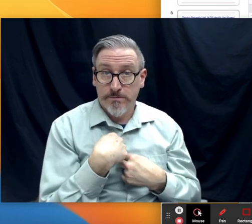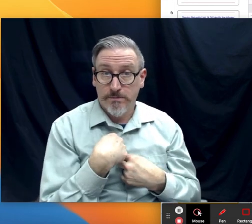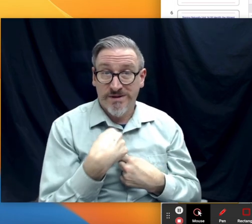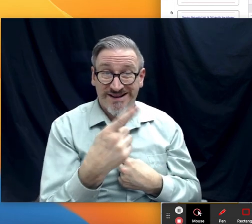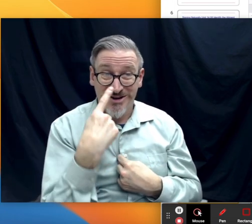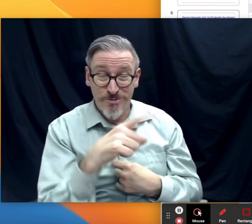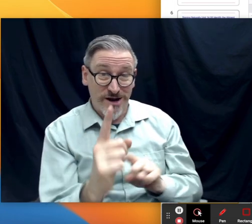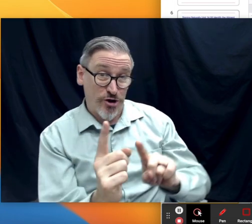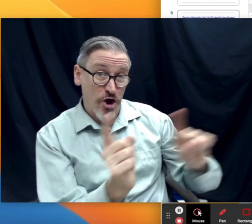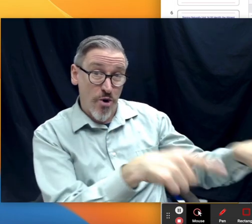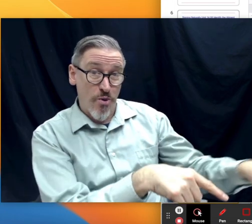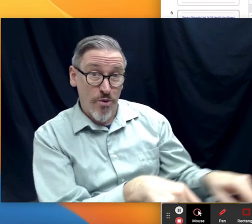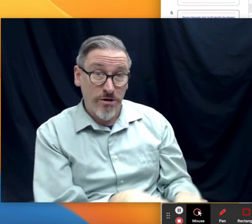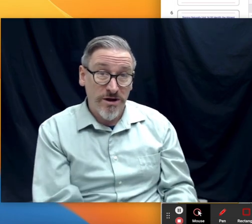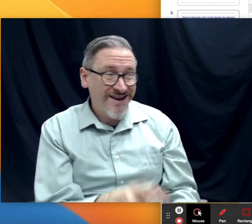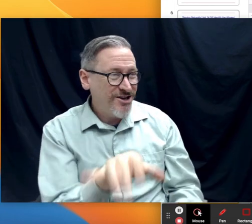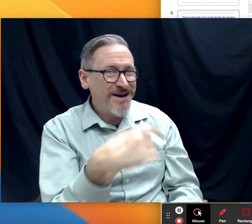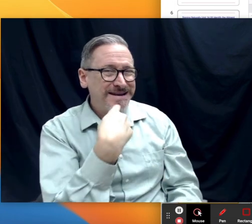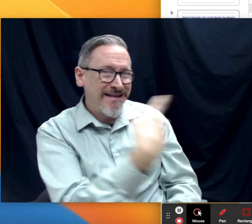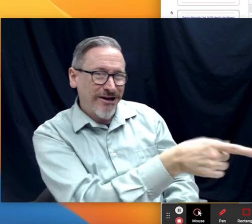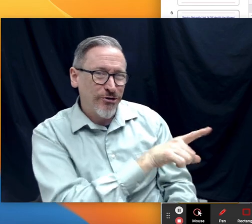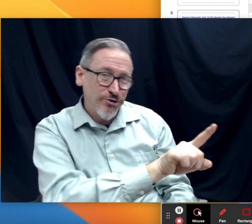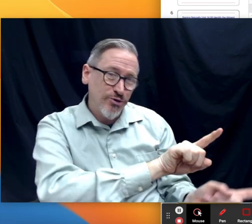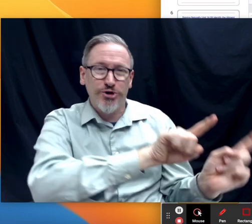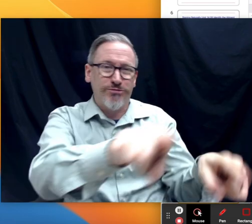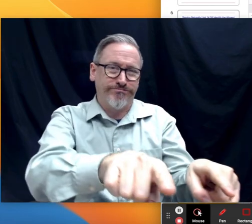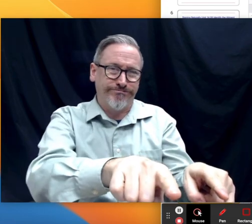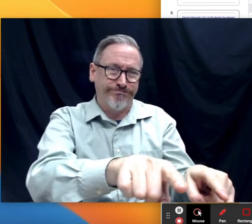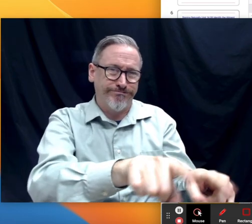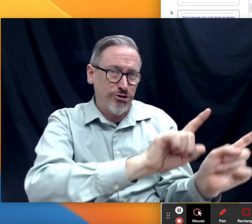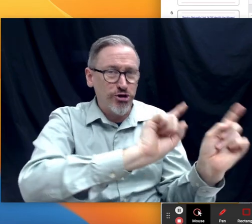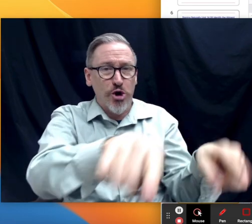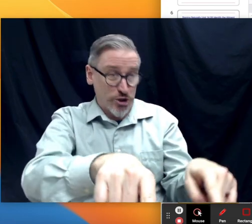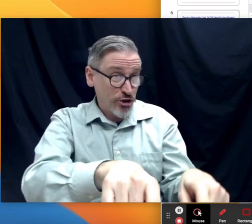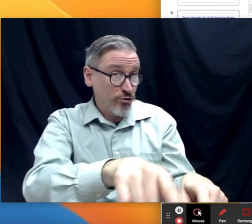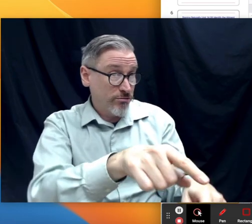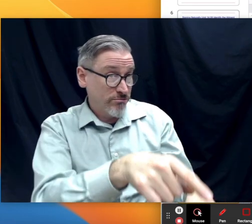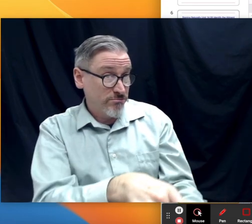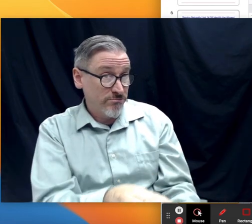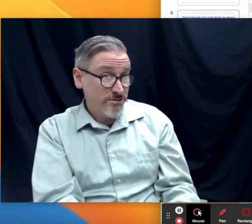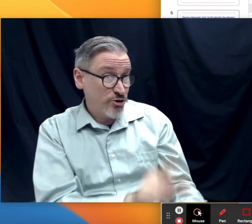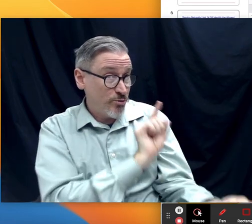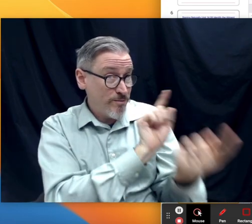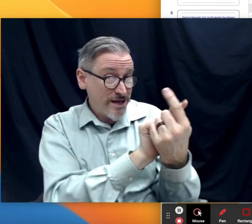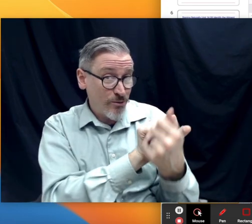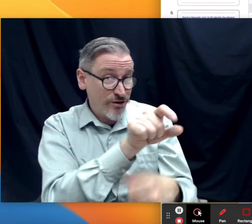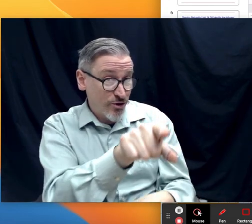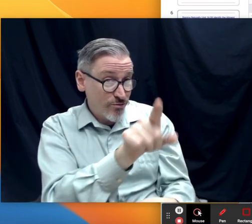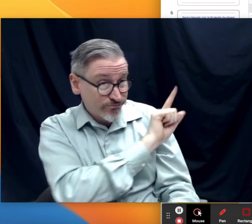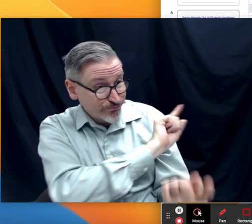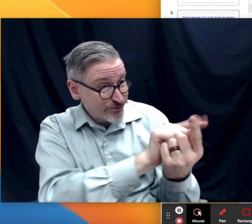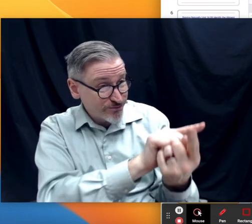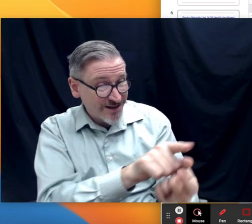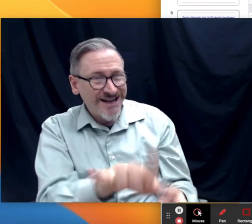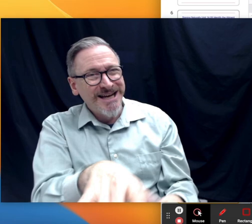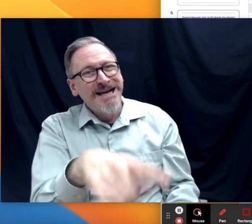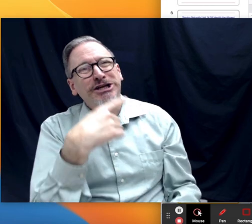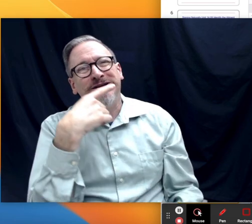Come. Do you mind go? Do you mind telling her to go to you, to meet with you?